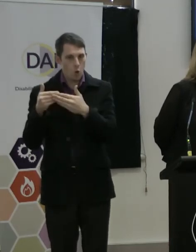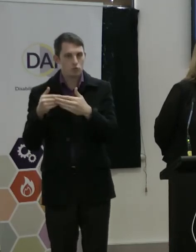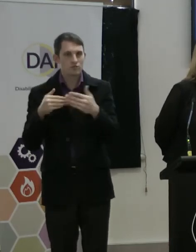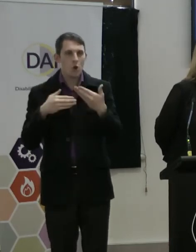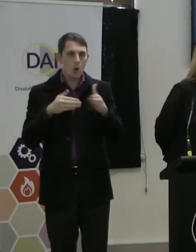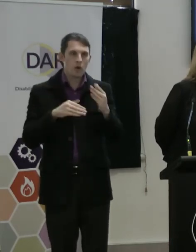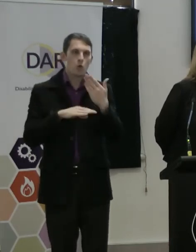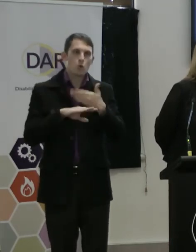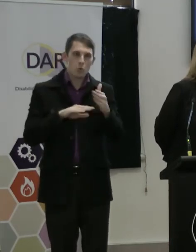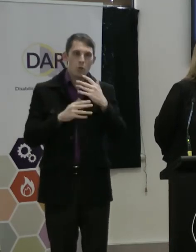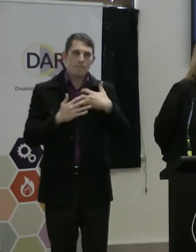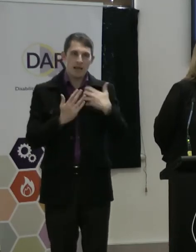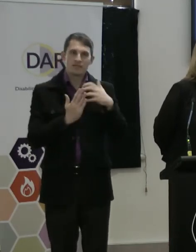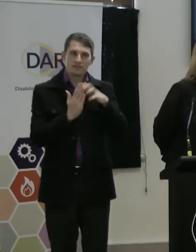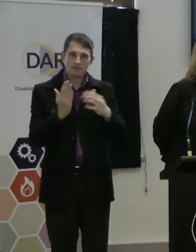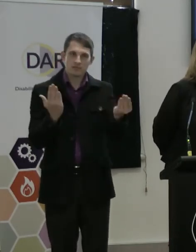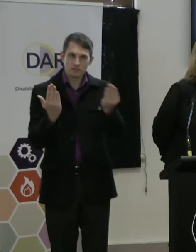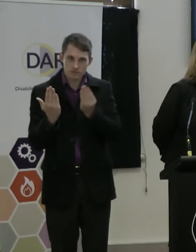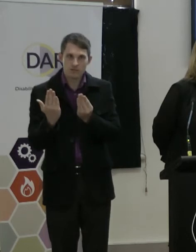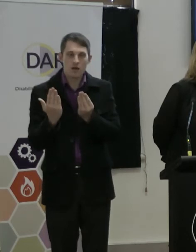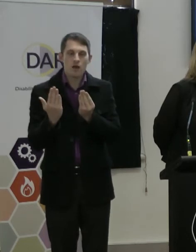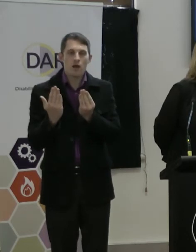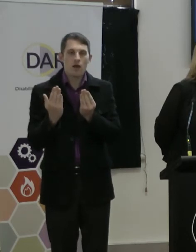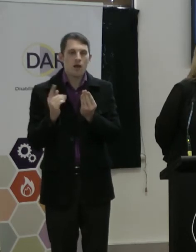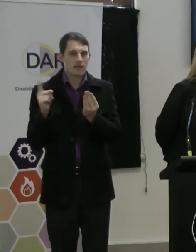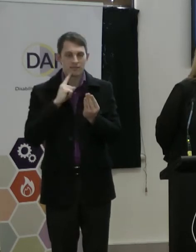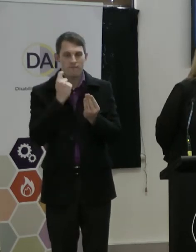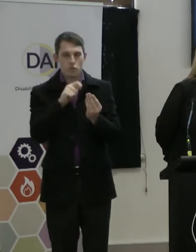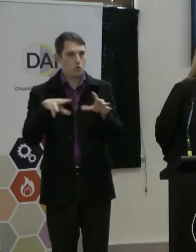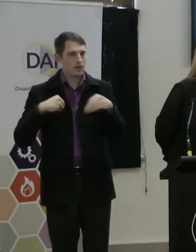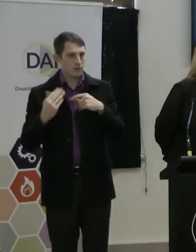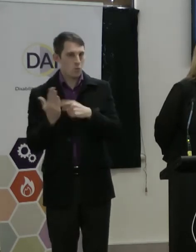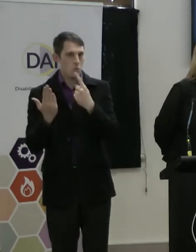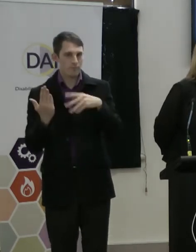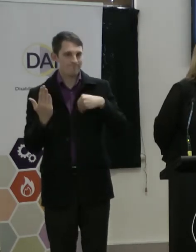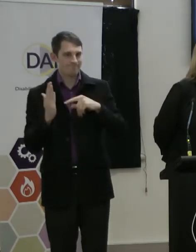the whole backwards and forwards has been a waste of time.